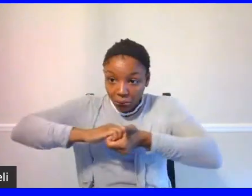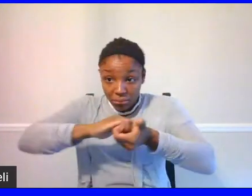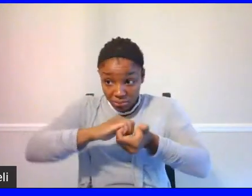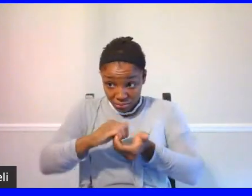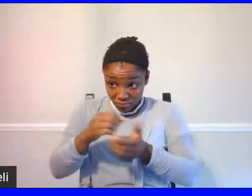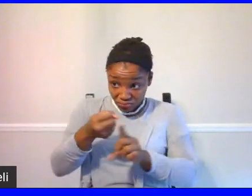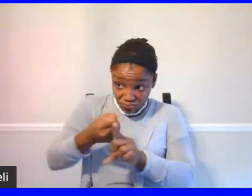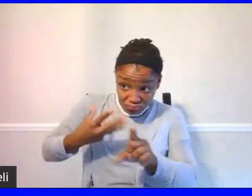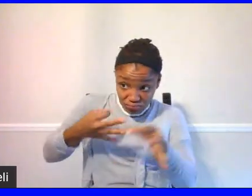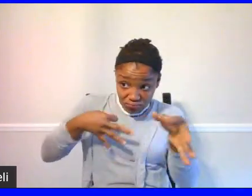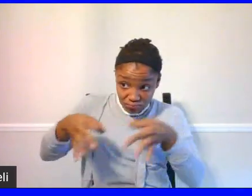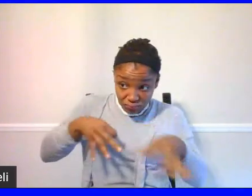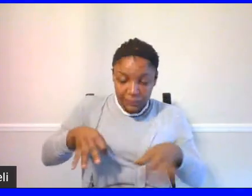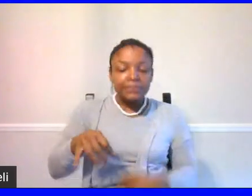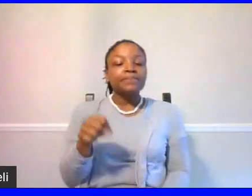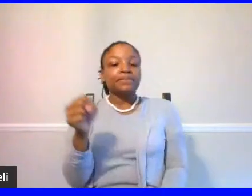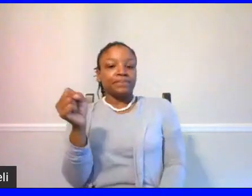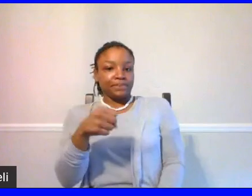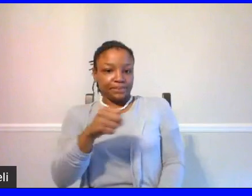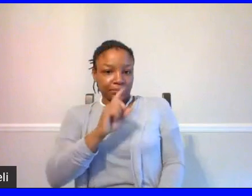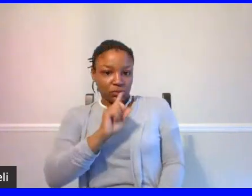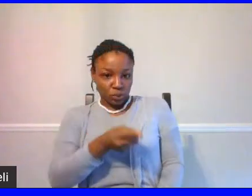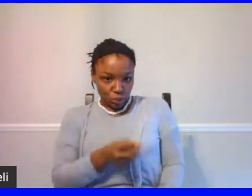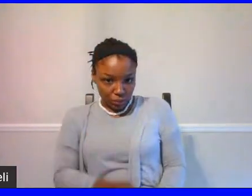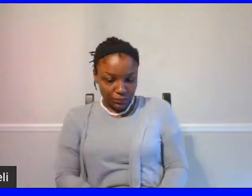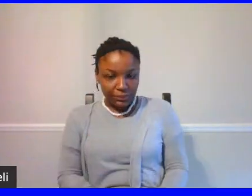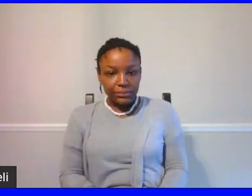on? Sure. So